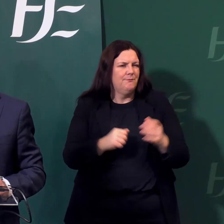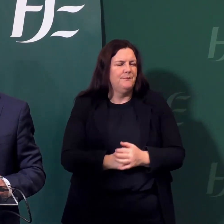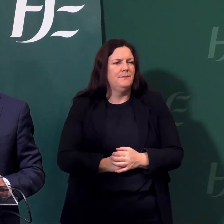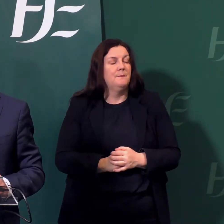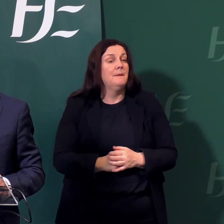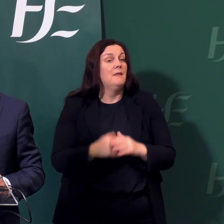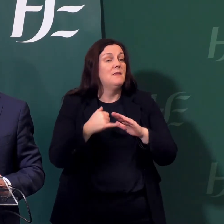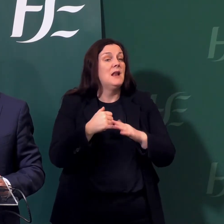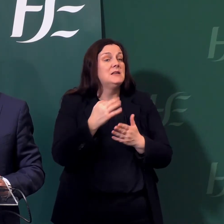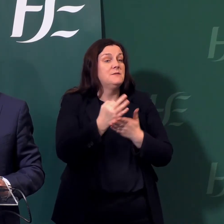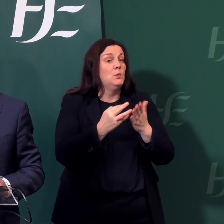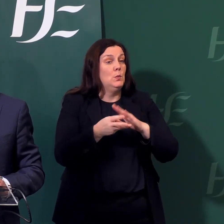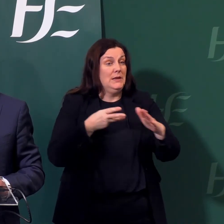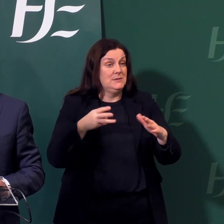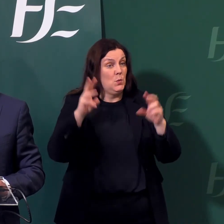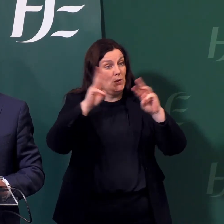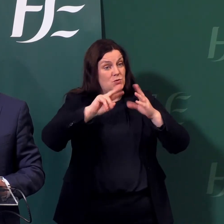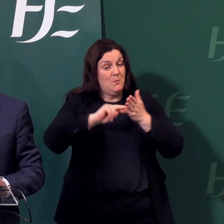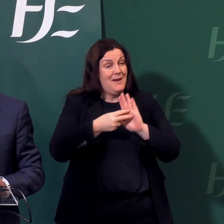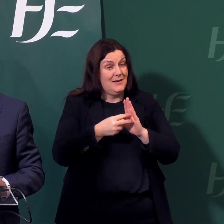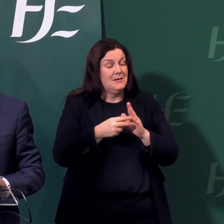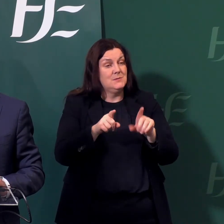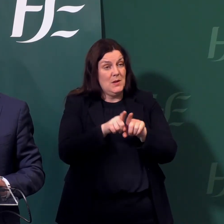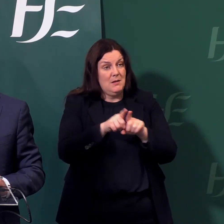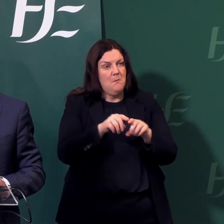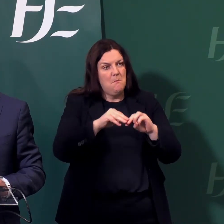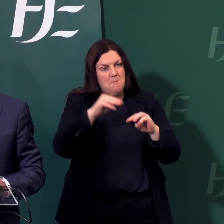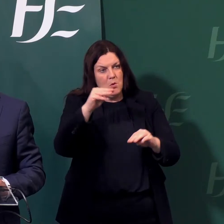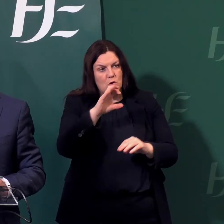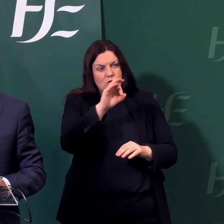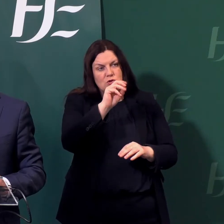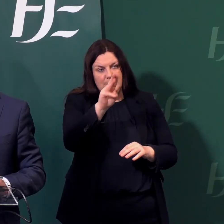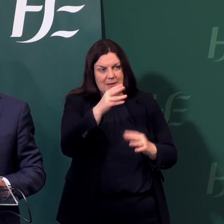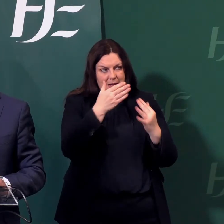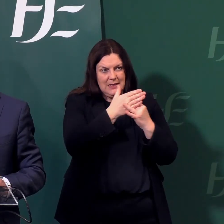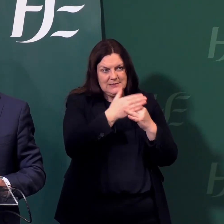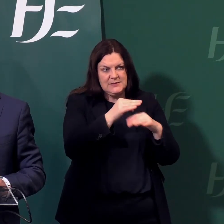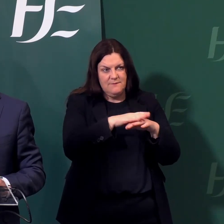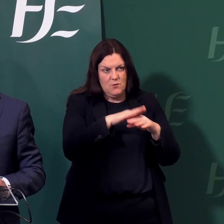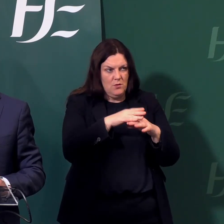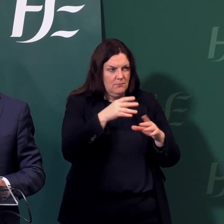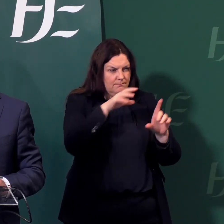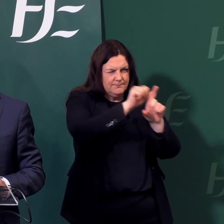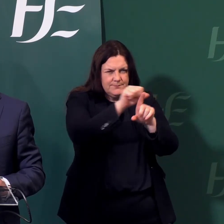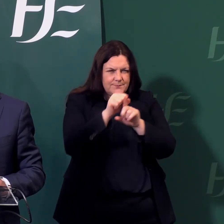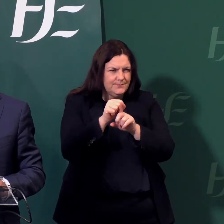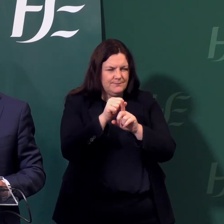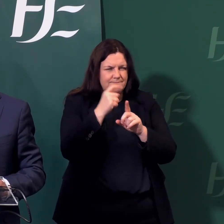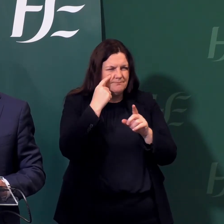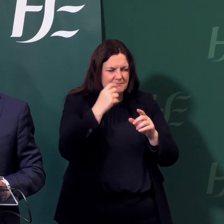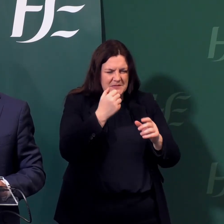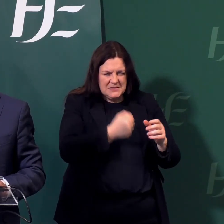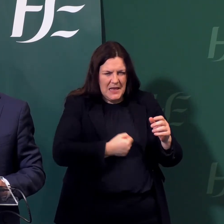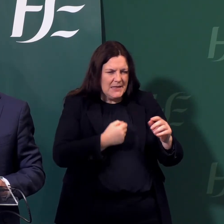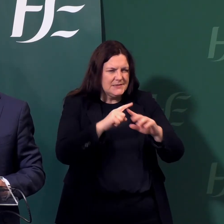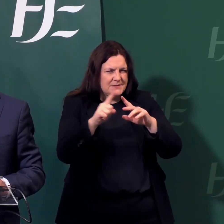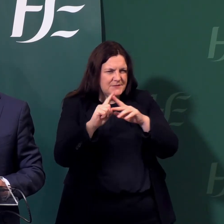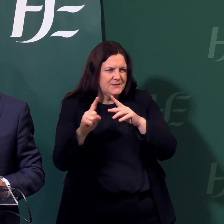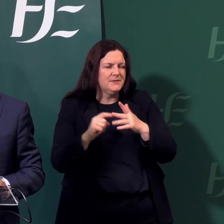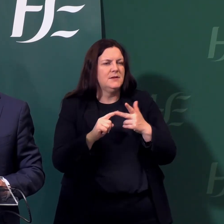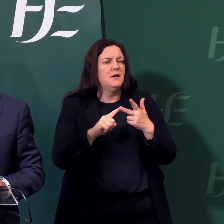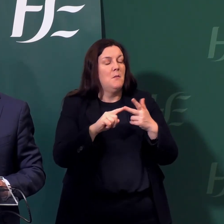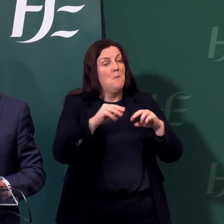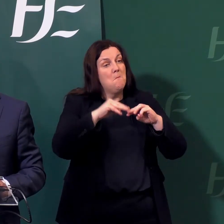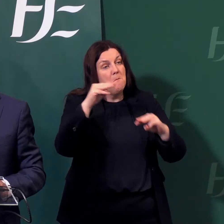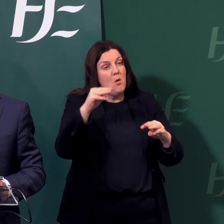primarily part of our winter plan, includes increased GP access to diagnostics, availability of more home care, putting in